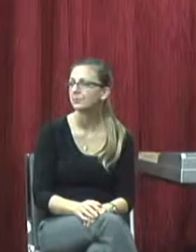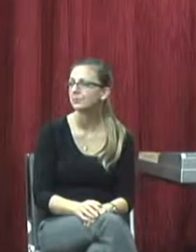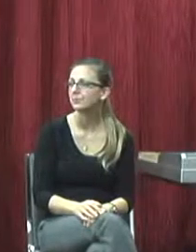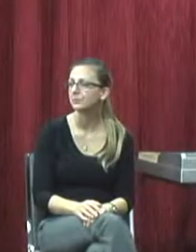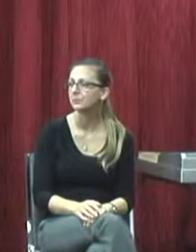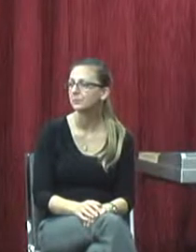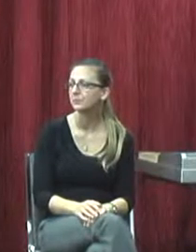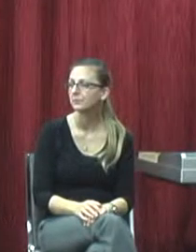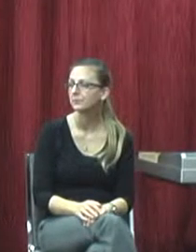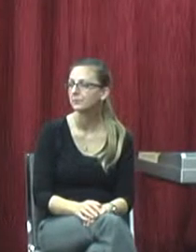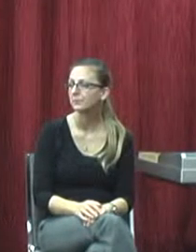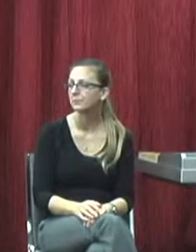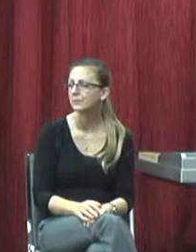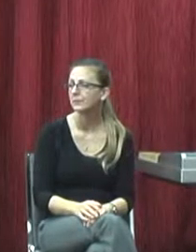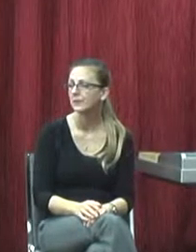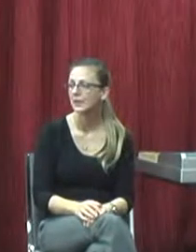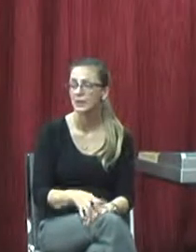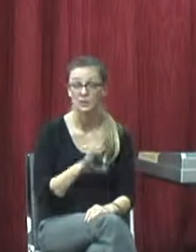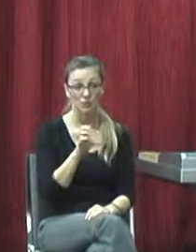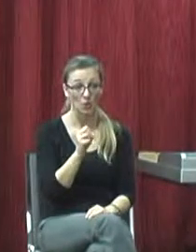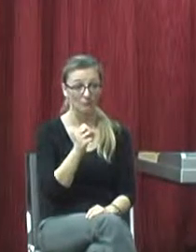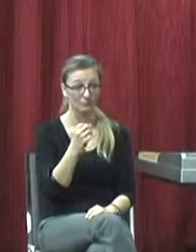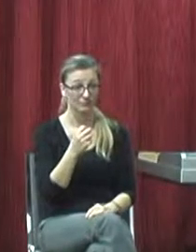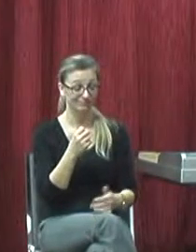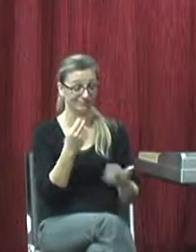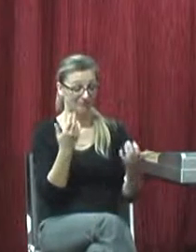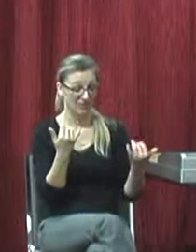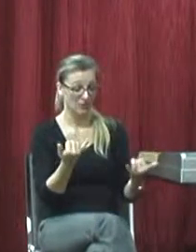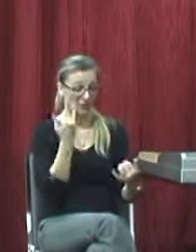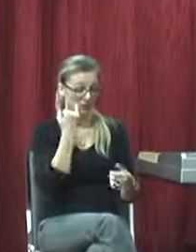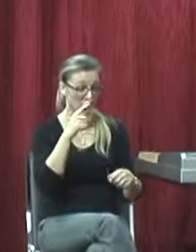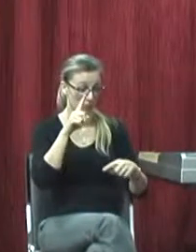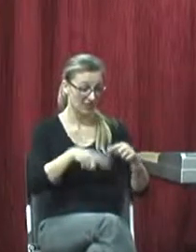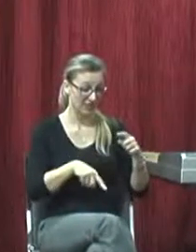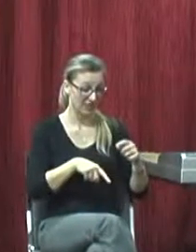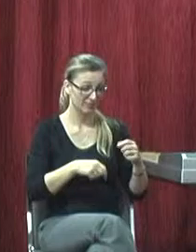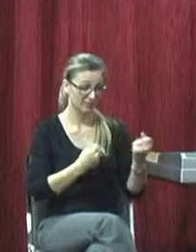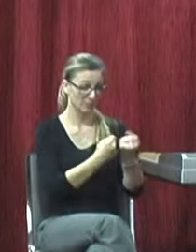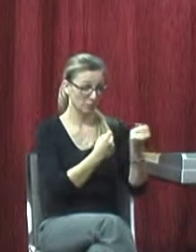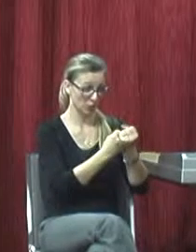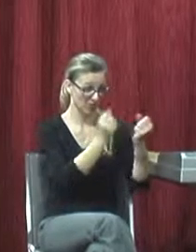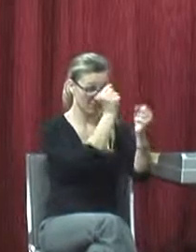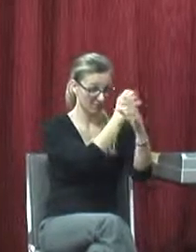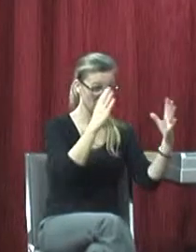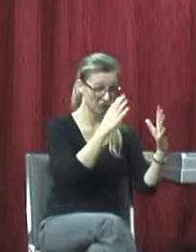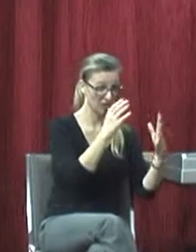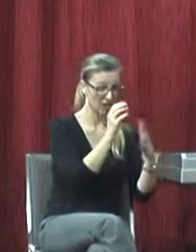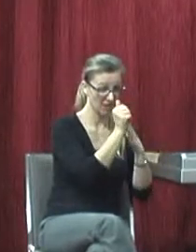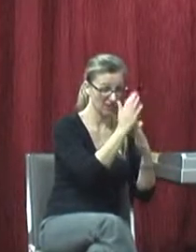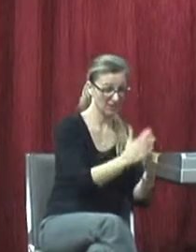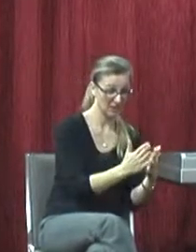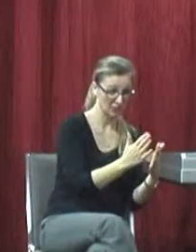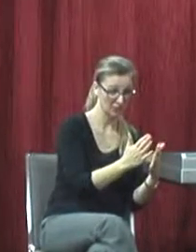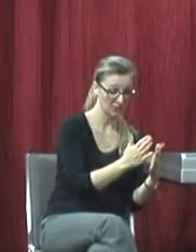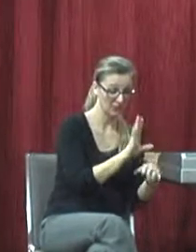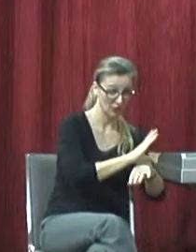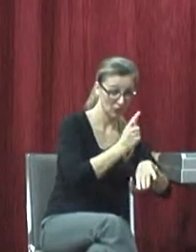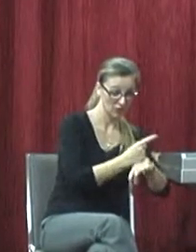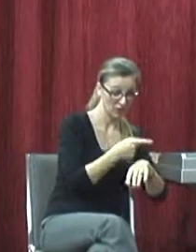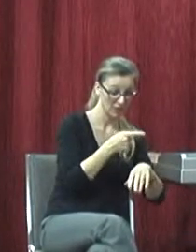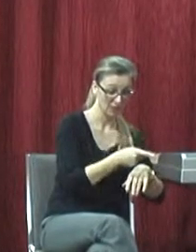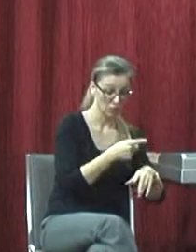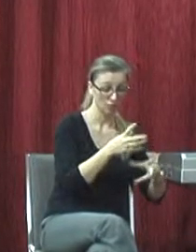here's a hard saying. If you can't get behind the vision of the leader of the congregation that you're in, whether it's this one or some